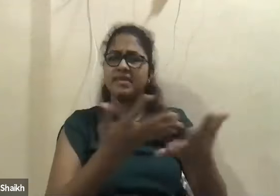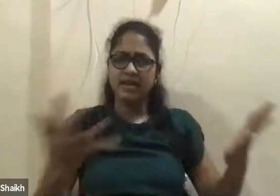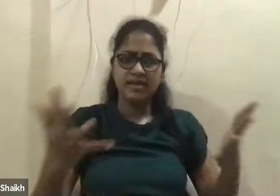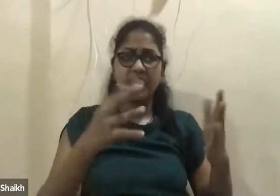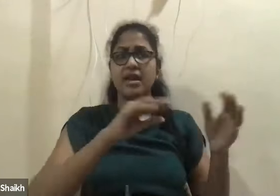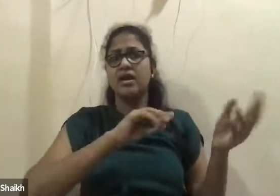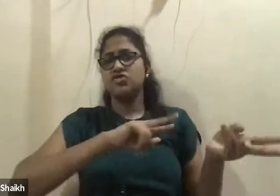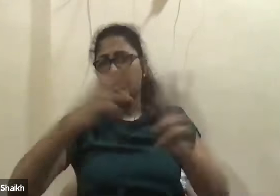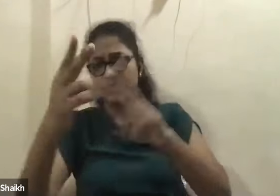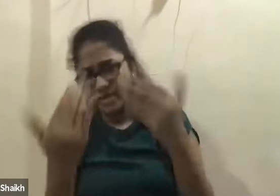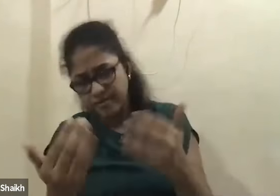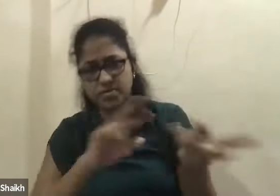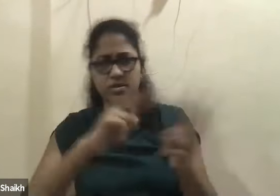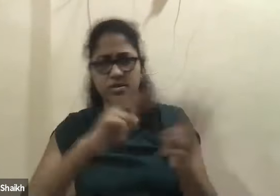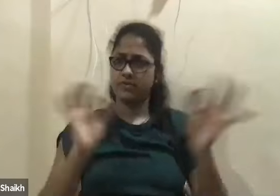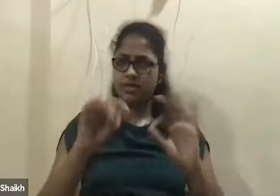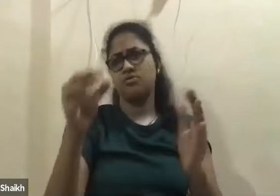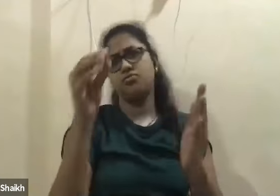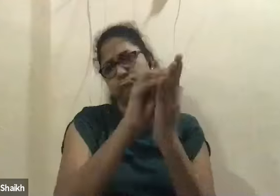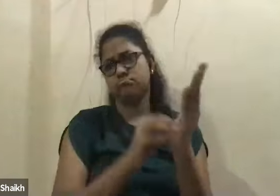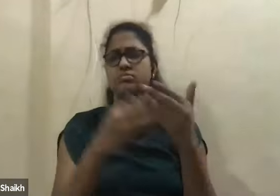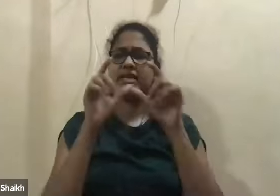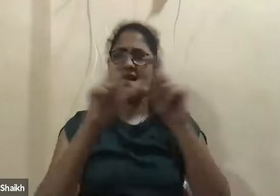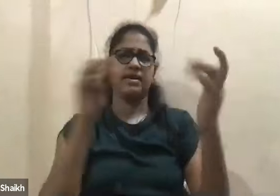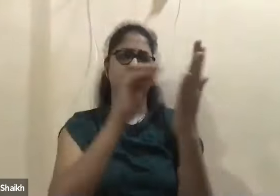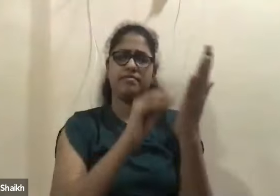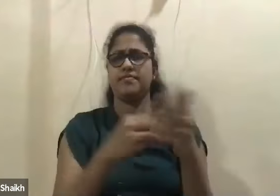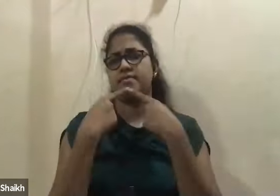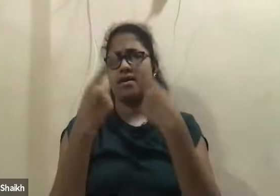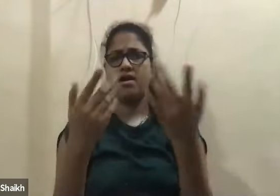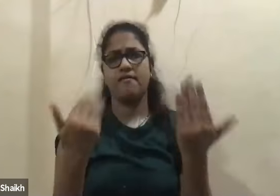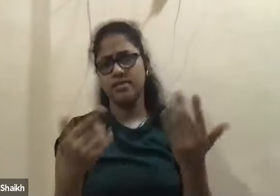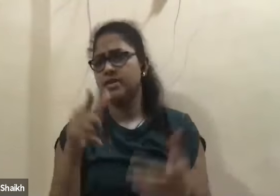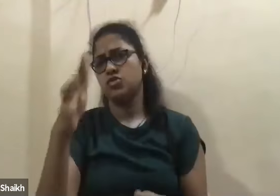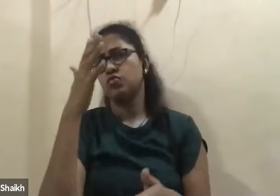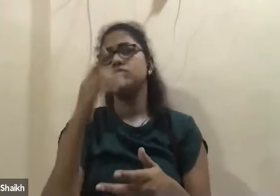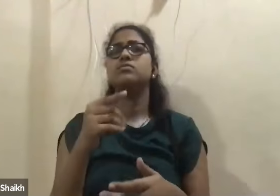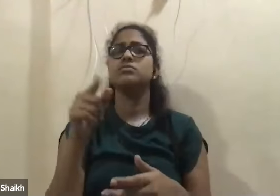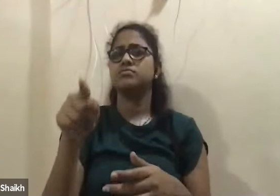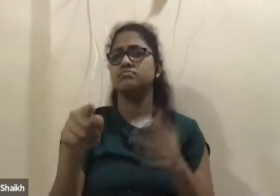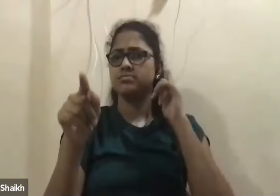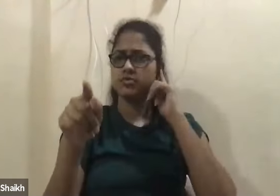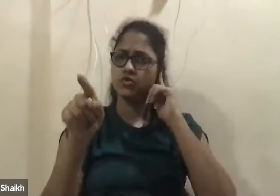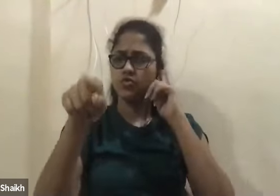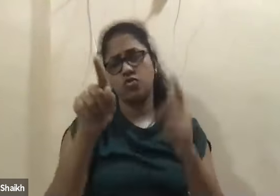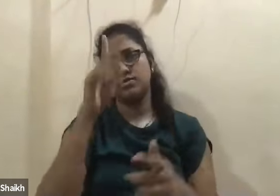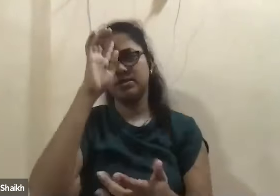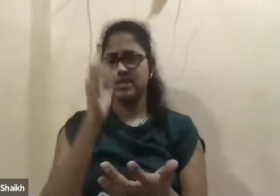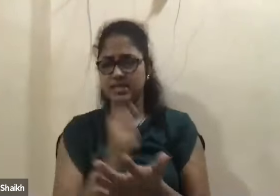your volition. Right. That you can exercise your volition, and because